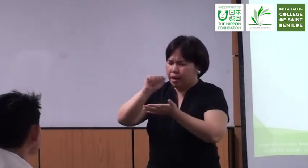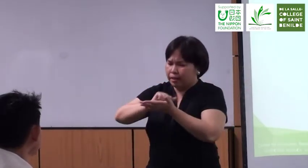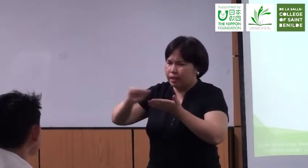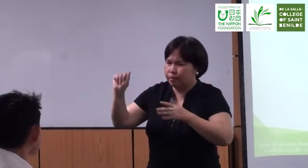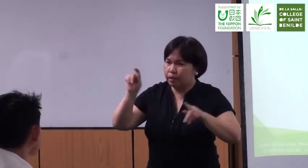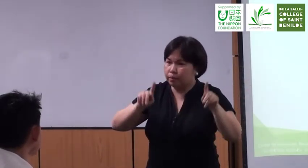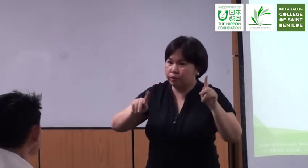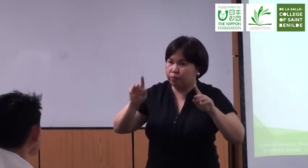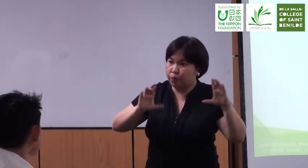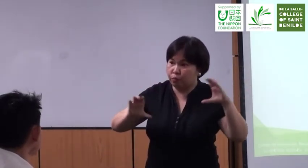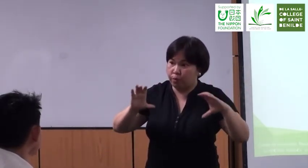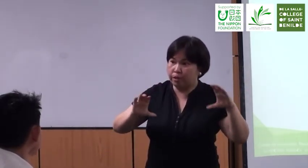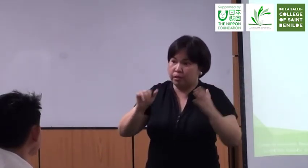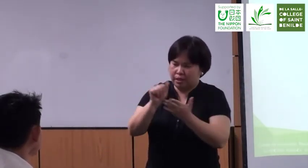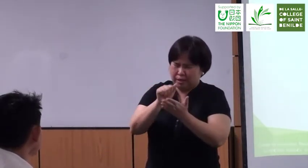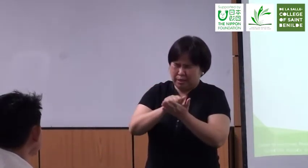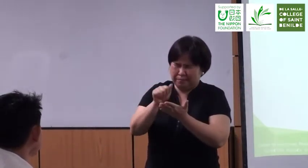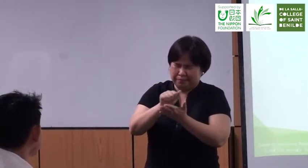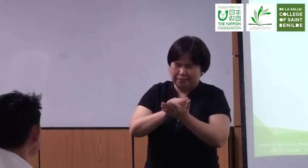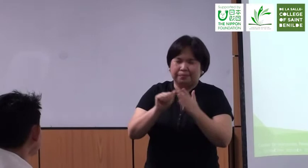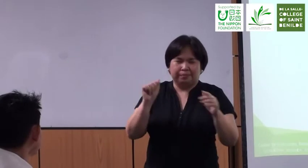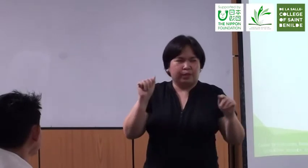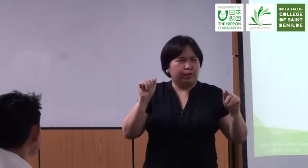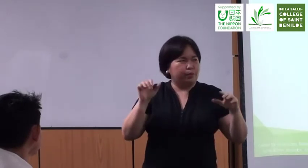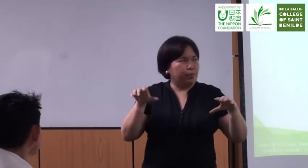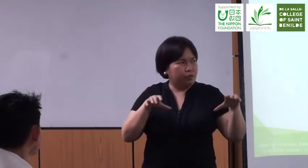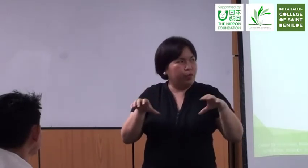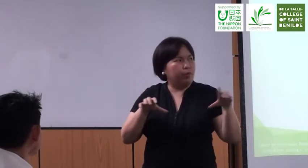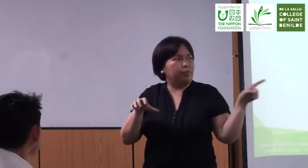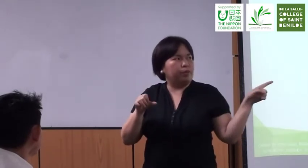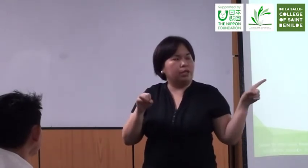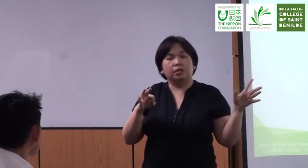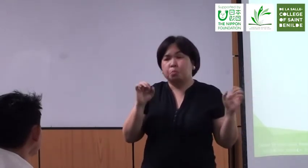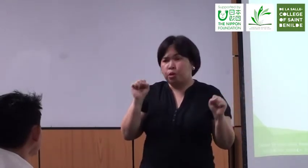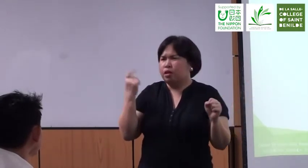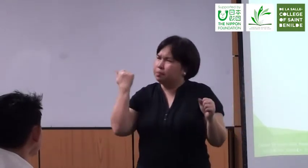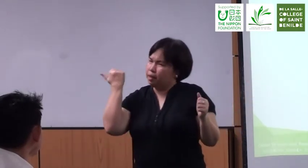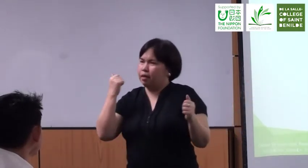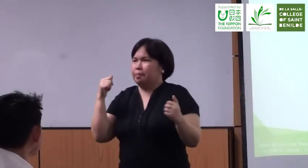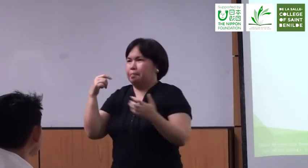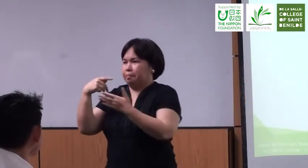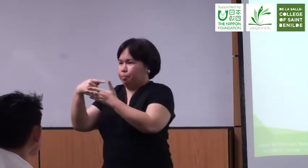own reflections after the action research. So you can also use other